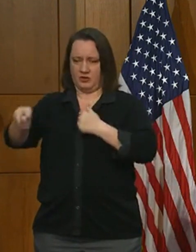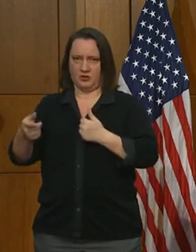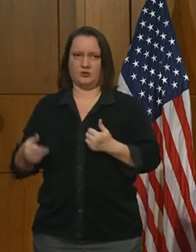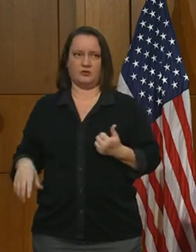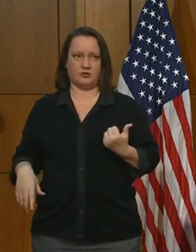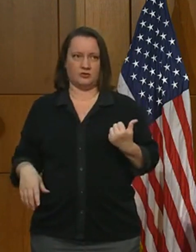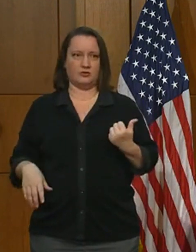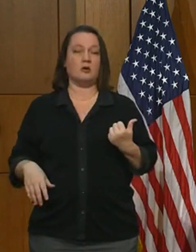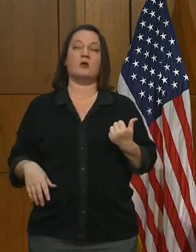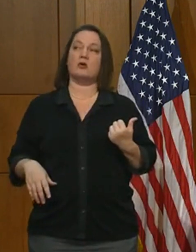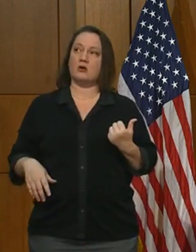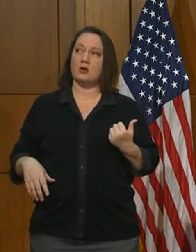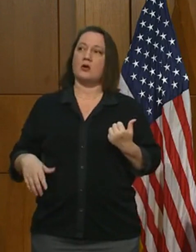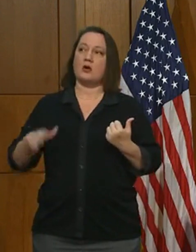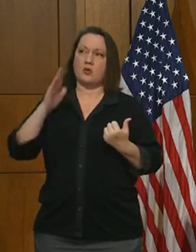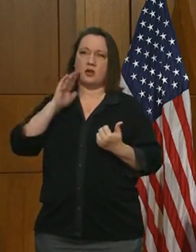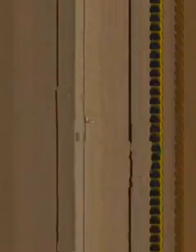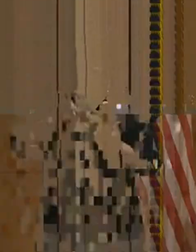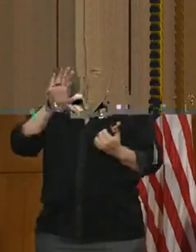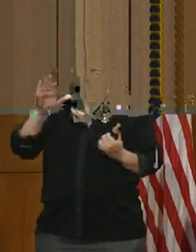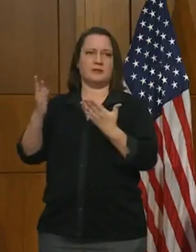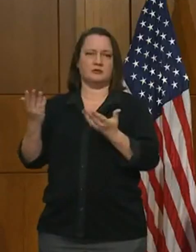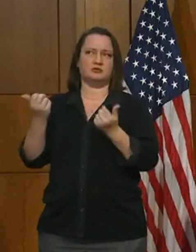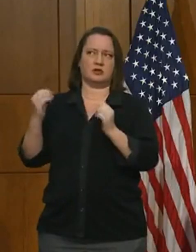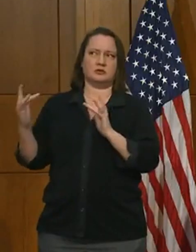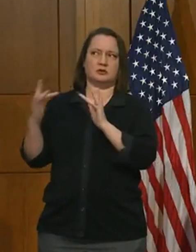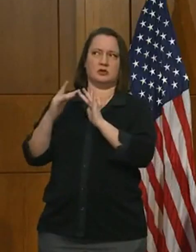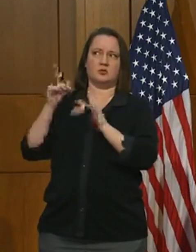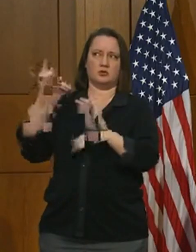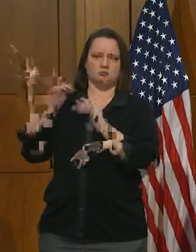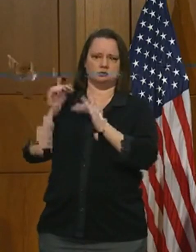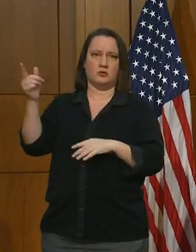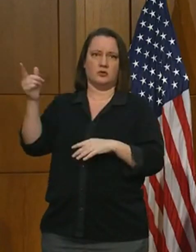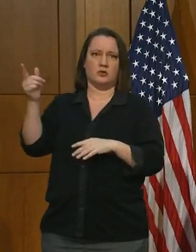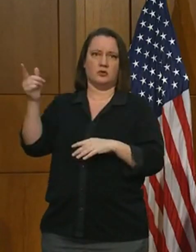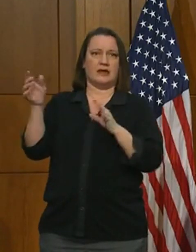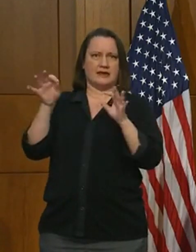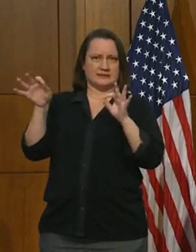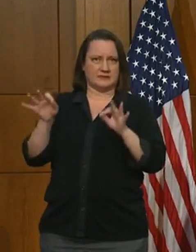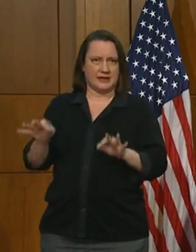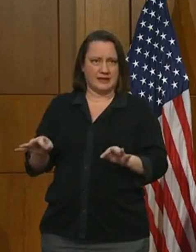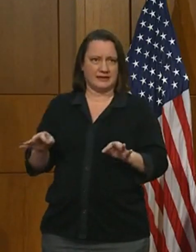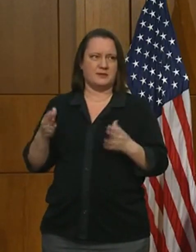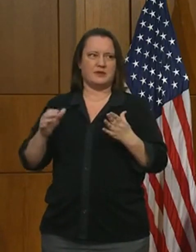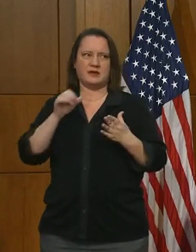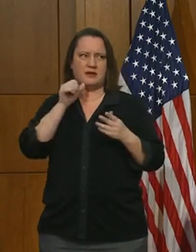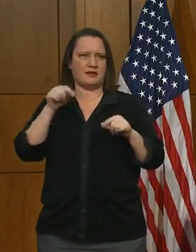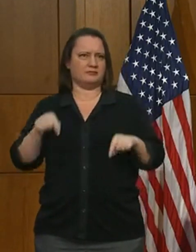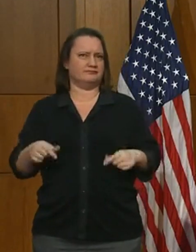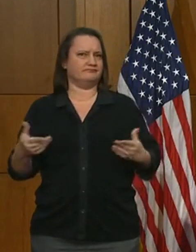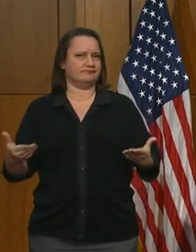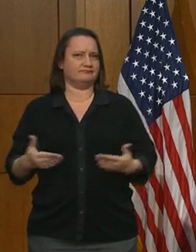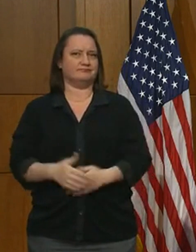what, we'll address that and maybe try to get back with you and explain that rather than do that in this setting.